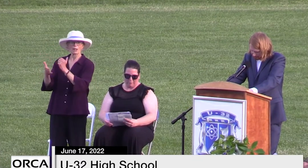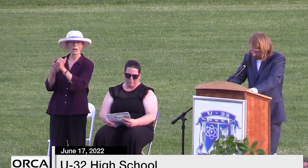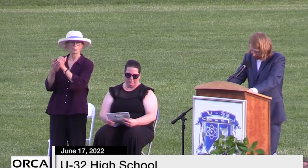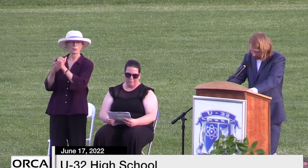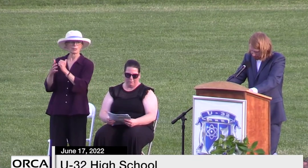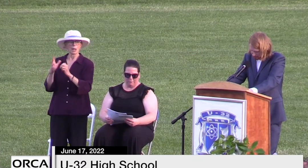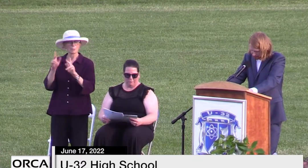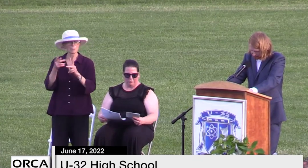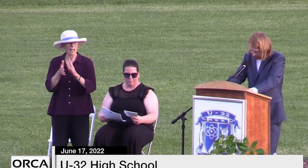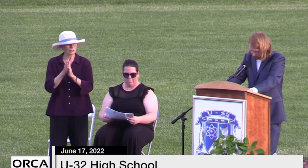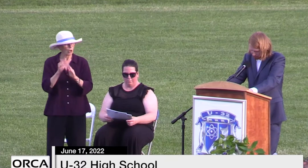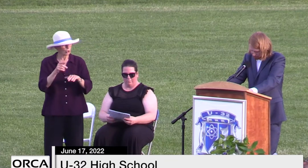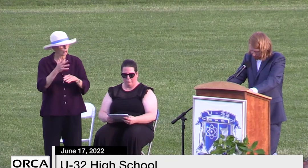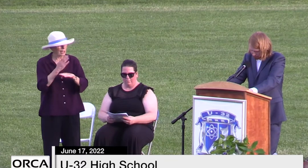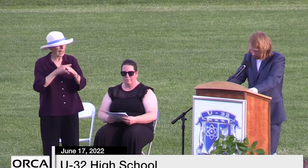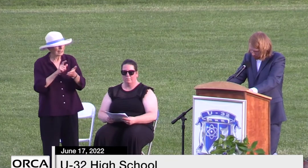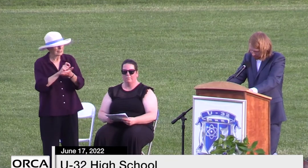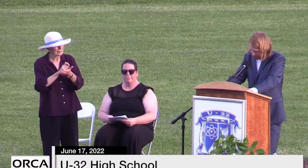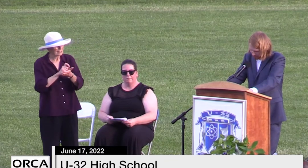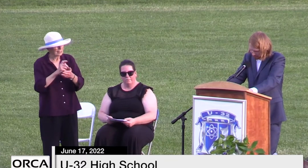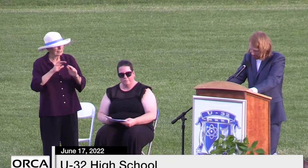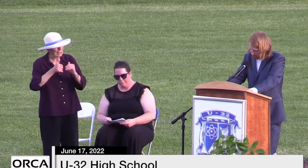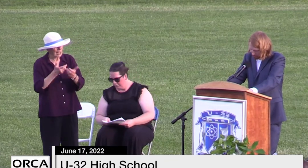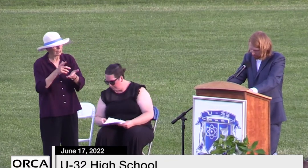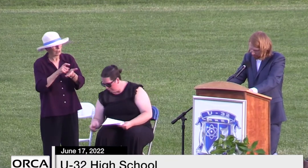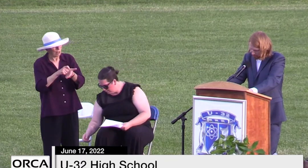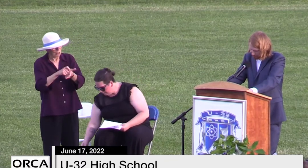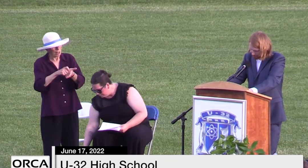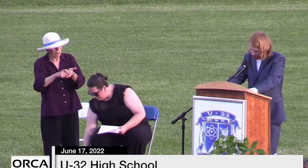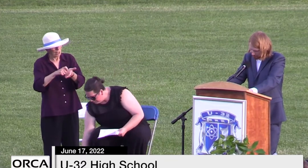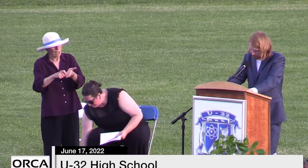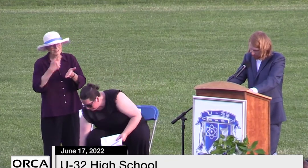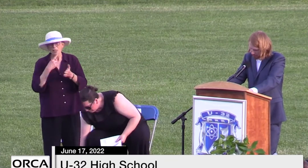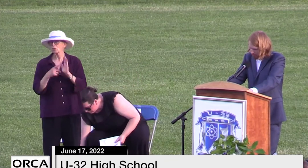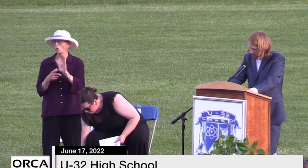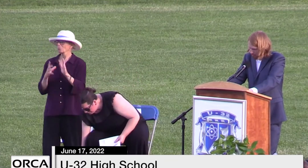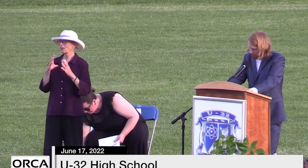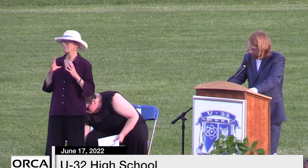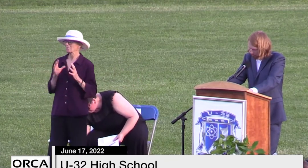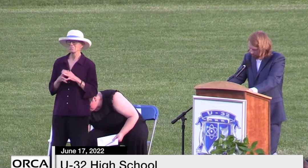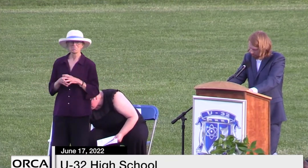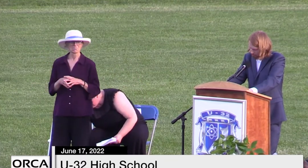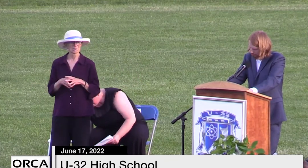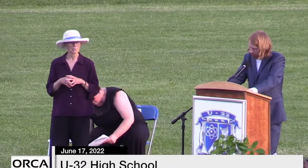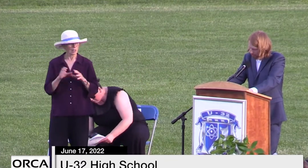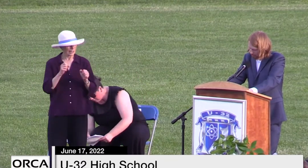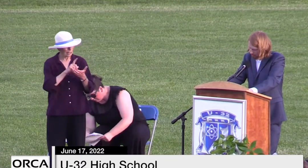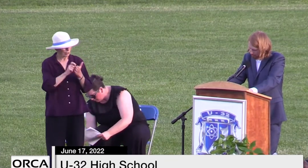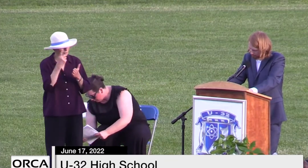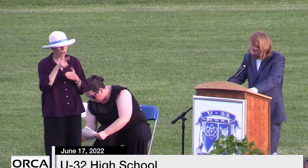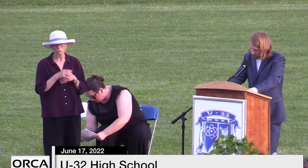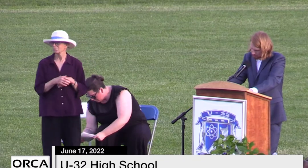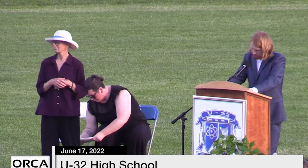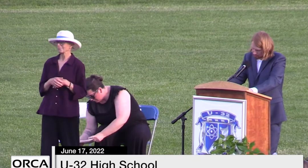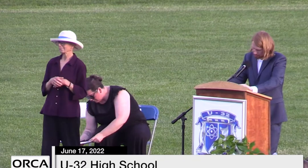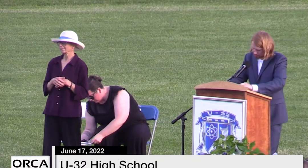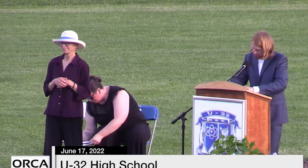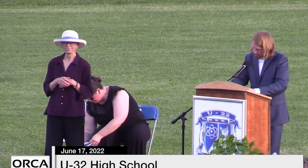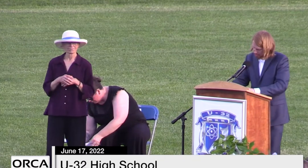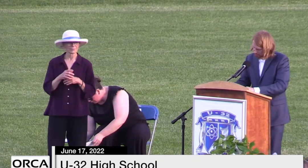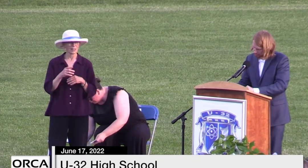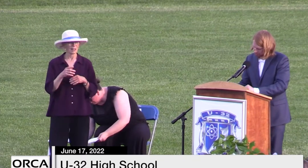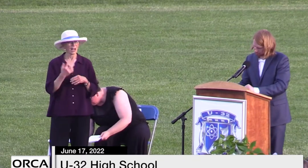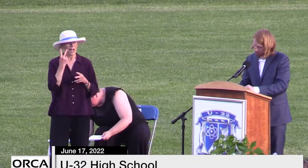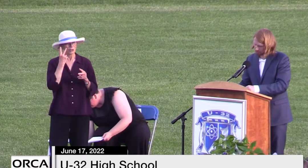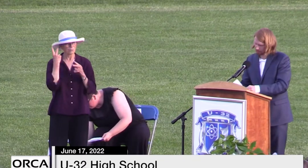was tired from writing as I gripped my sore hand, I would say no. Can I write for you? No.